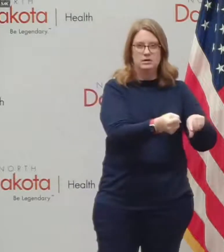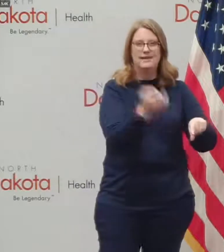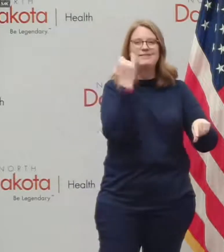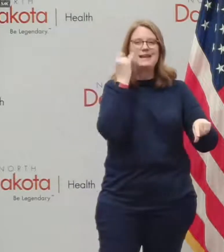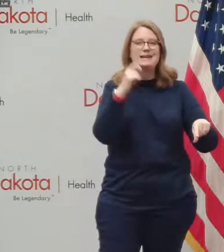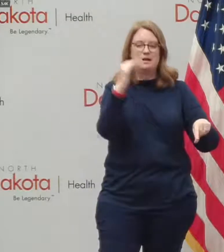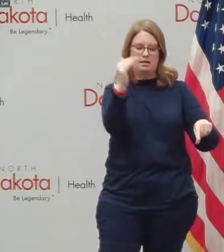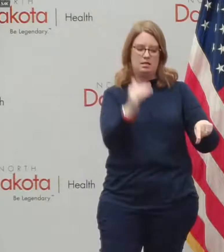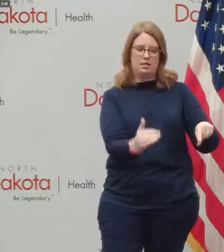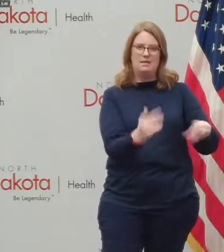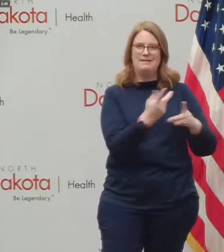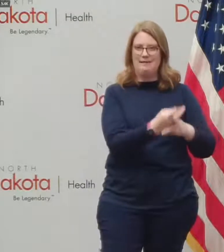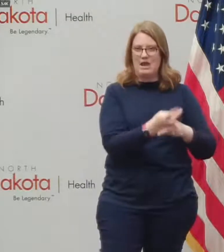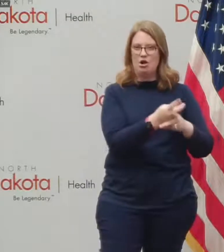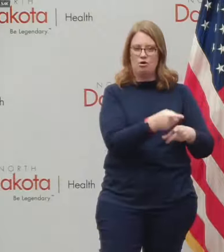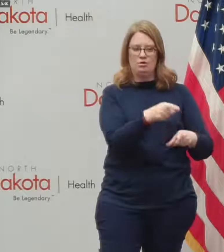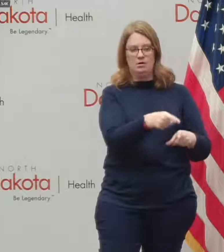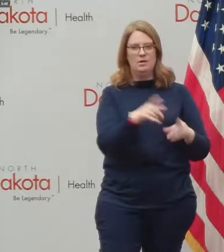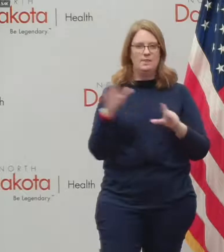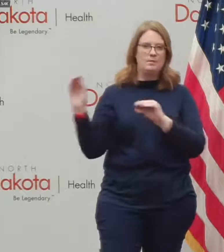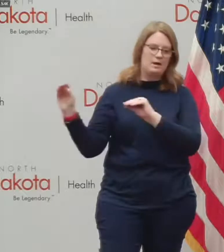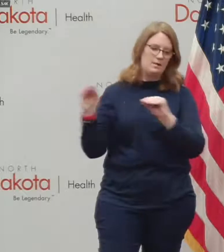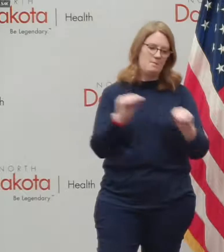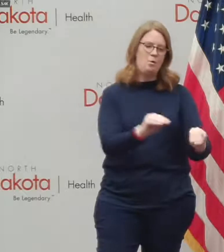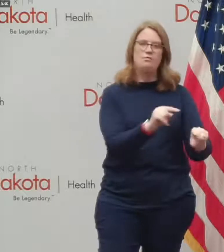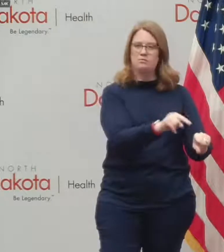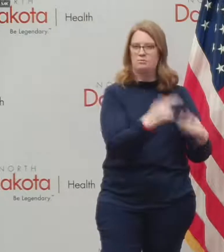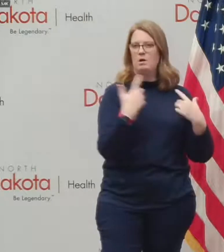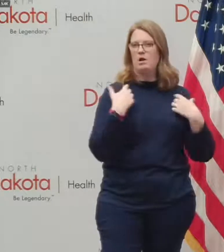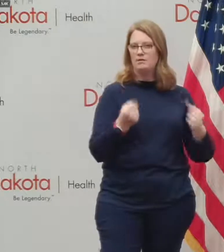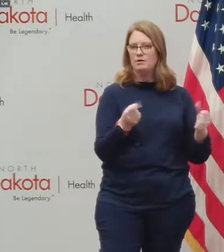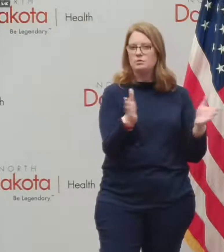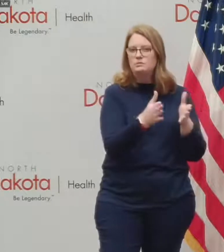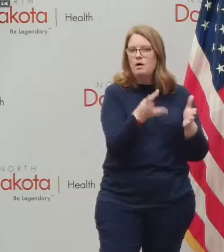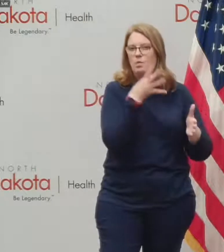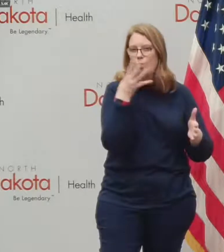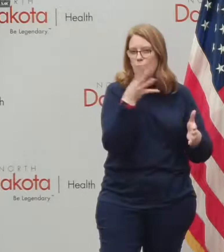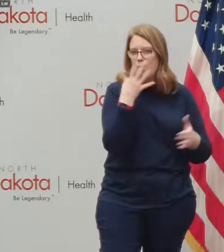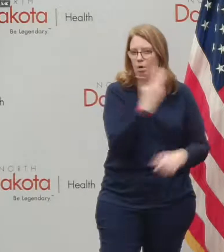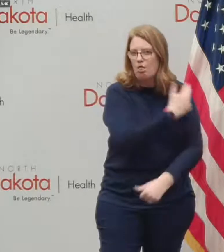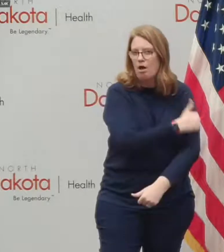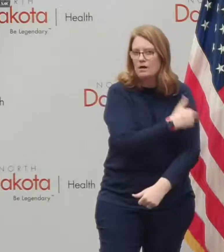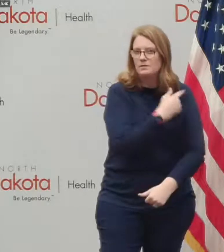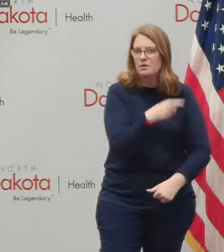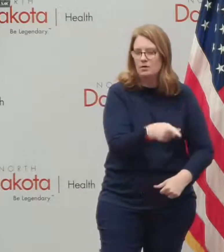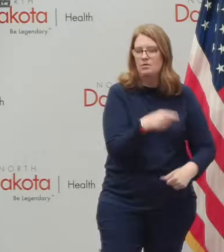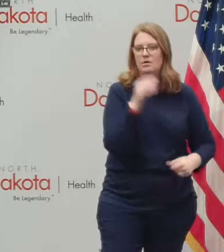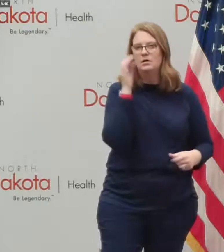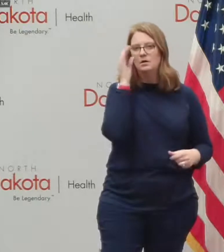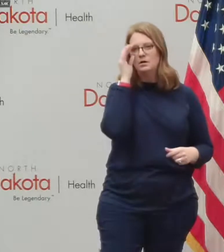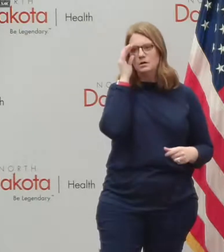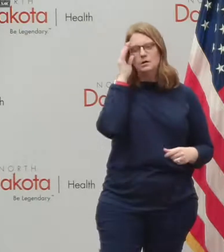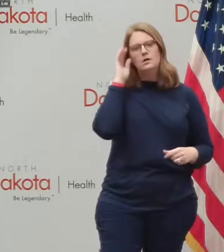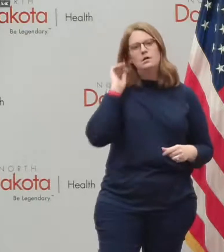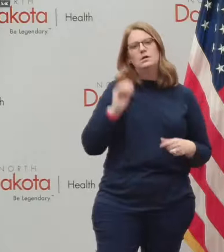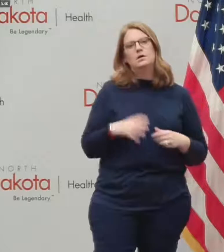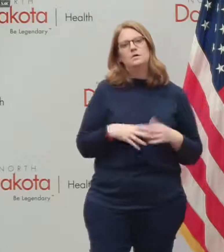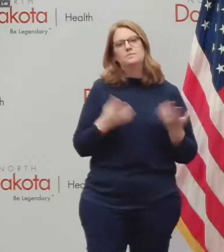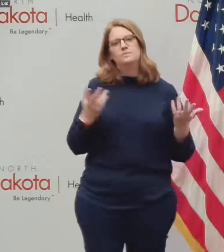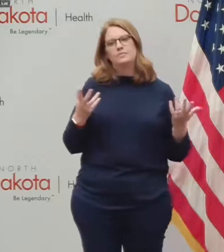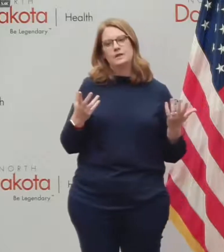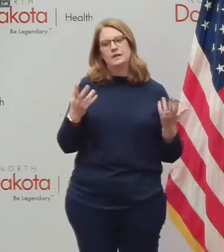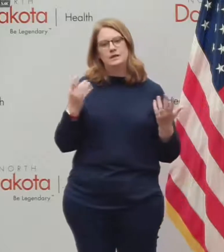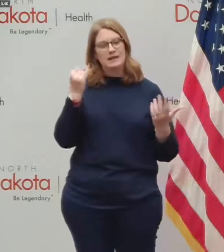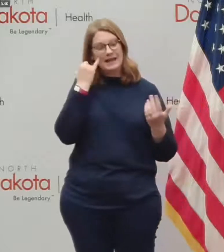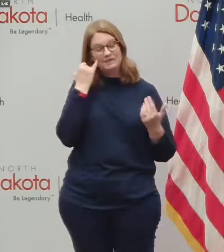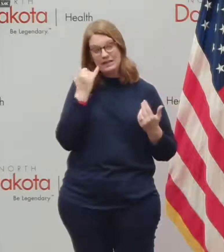but it can be provided closer to home, we can move people that are recovering to our rural hospitals. And so again, whether